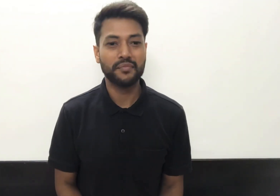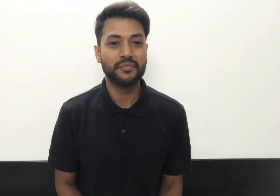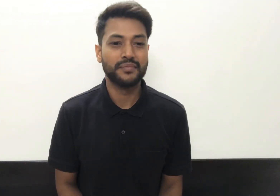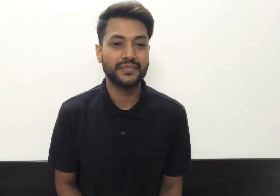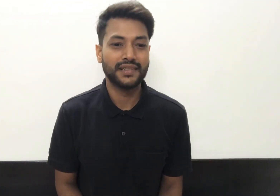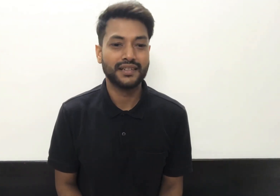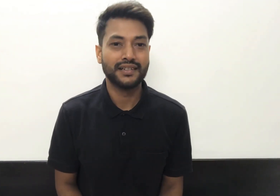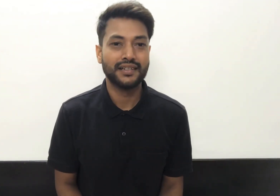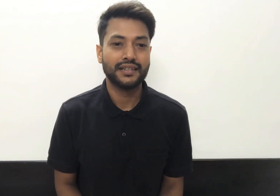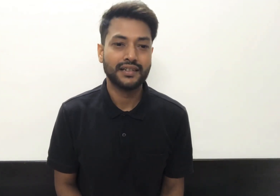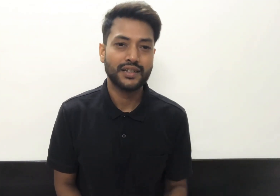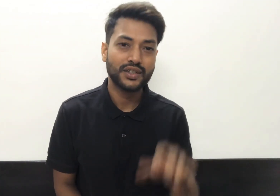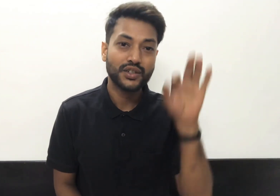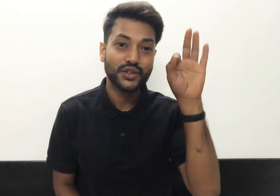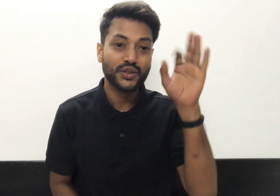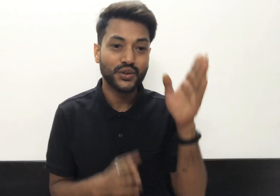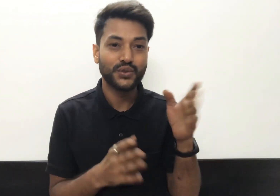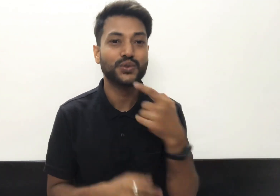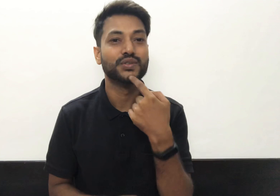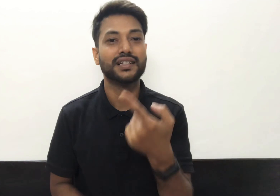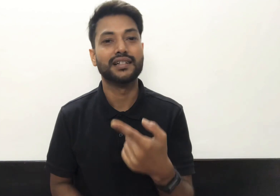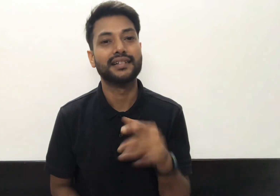So the Guru said, this is the difference.